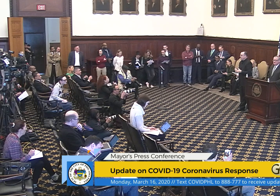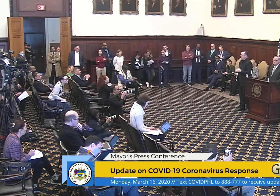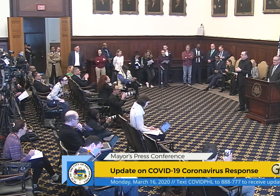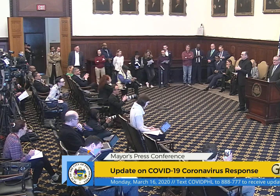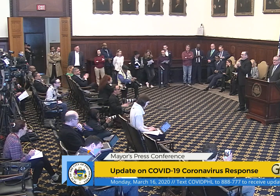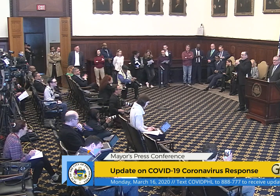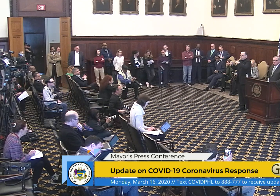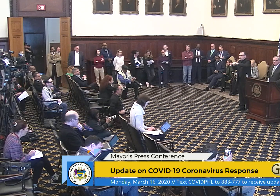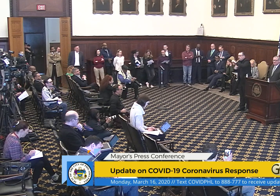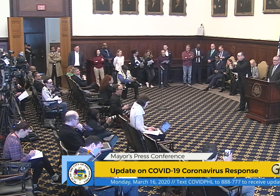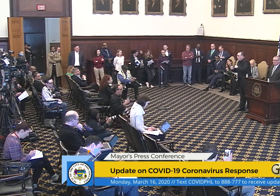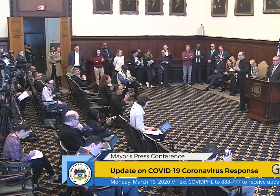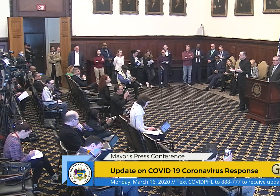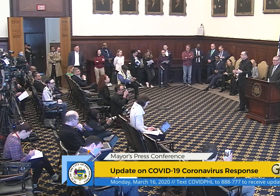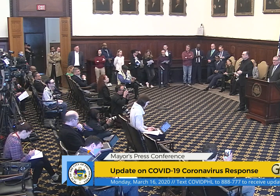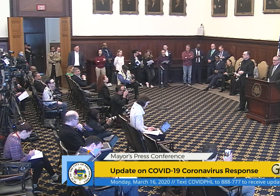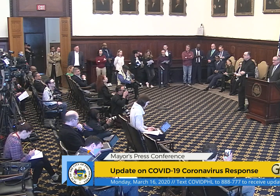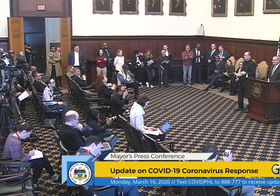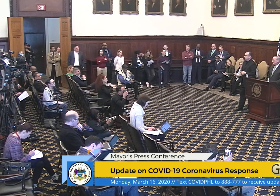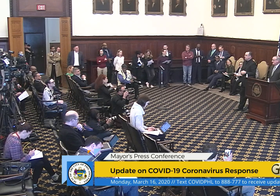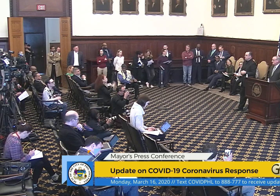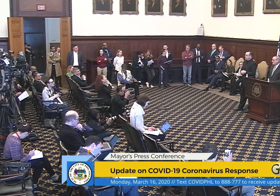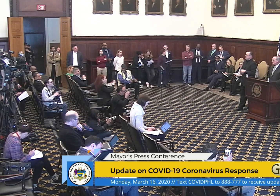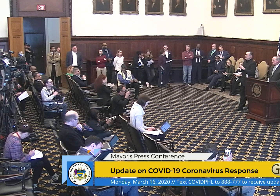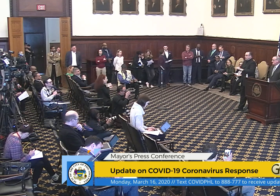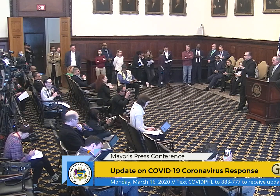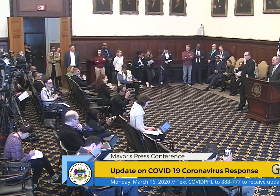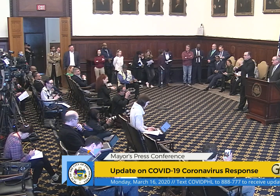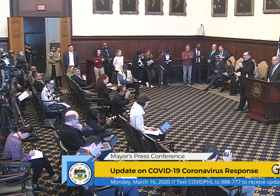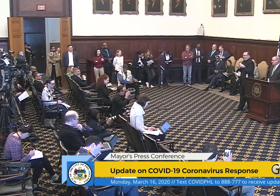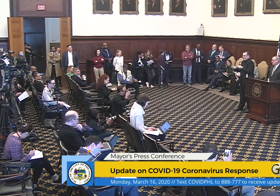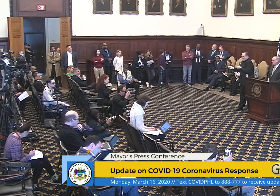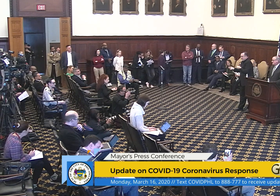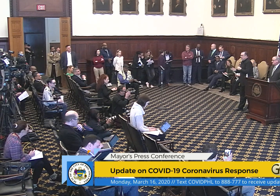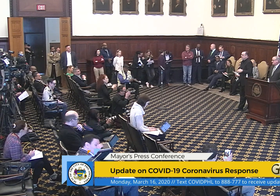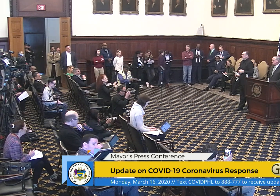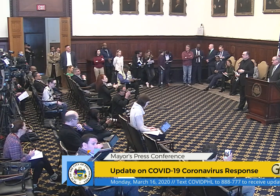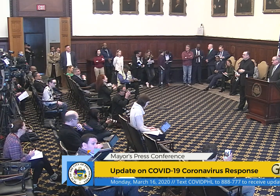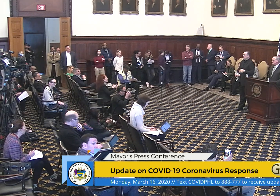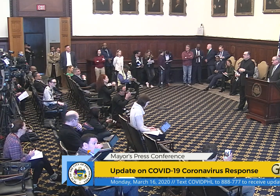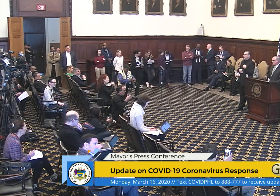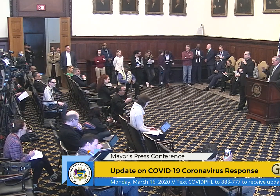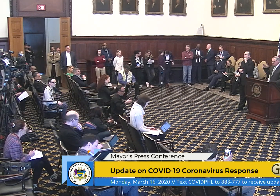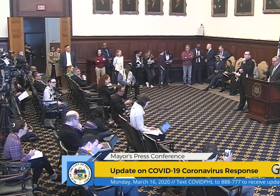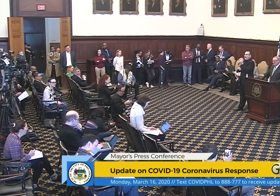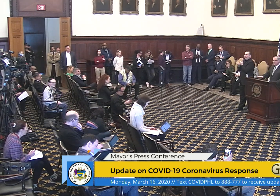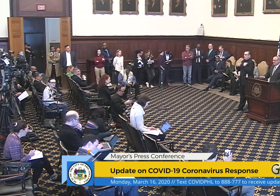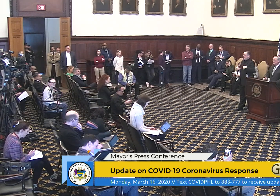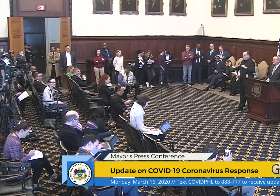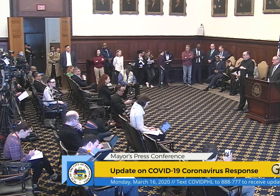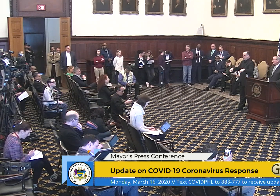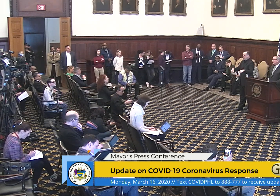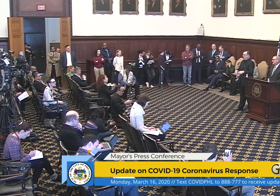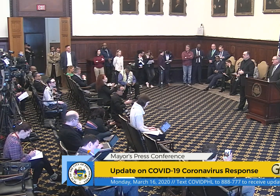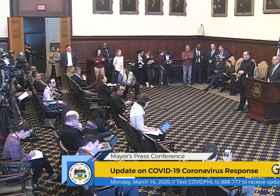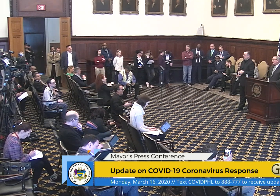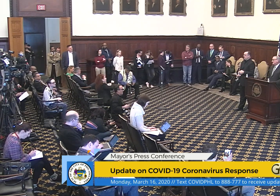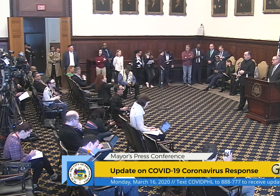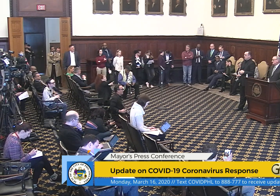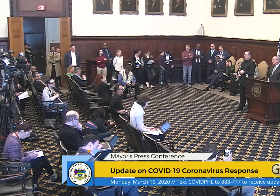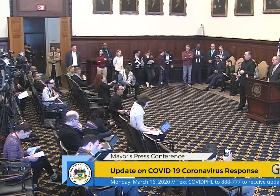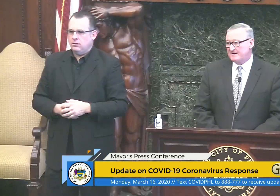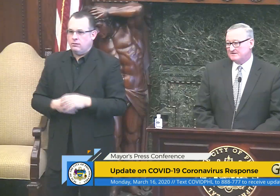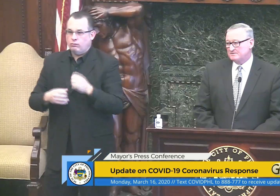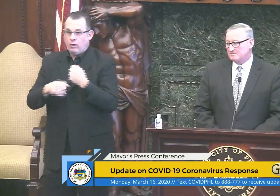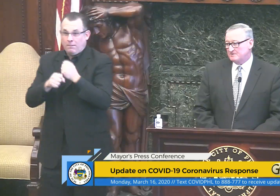children that need to be fed are being fed, and we are doing everything we can do to flatten that curve